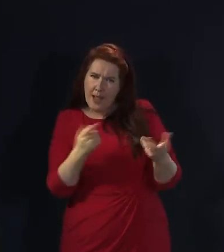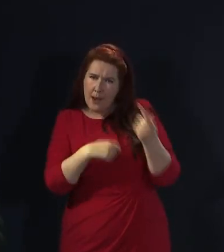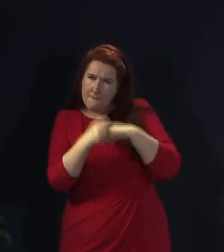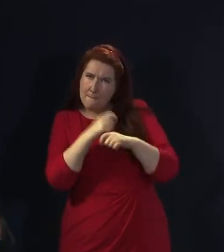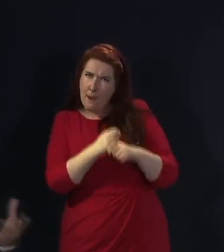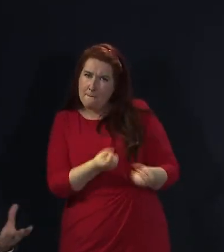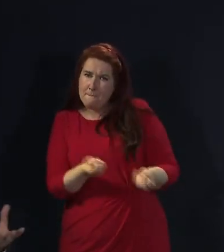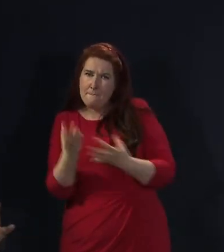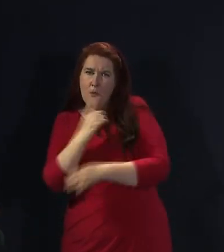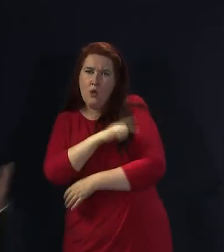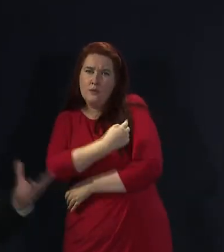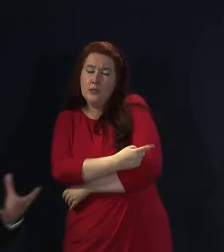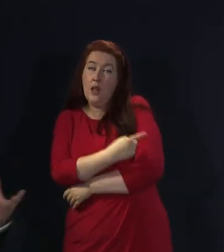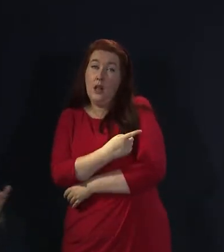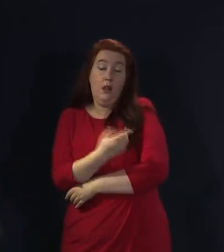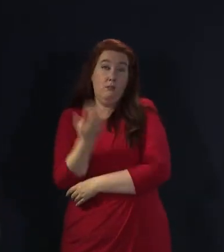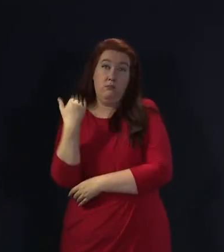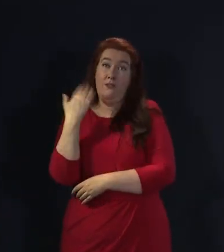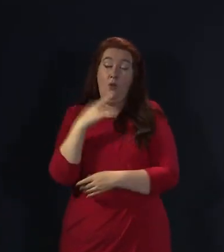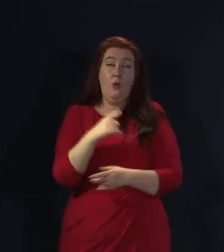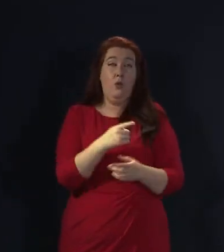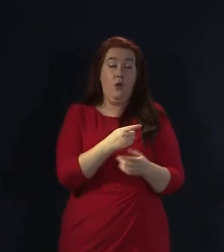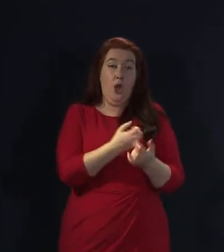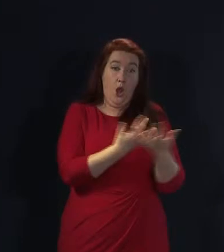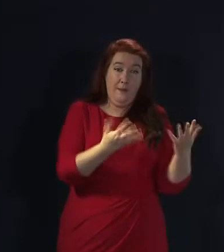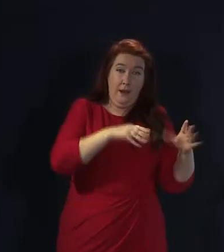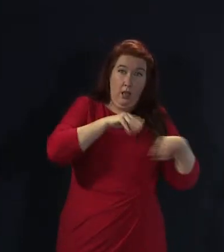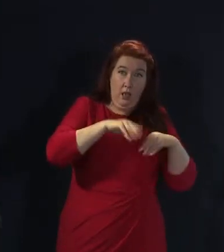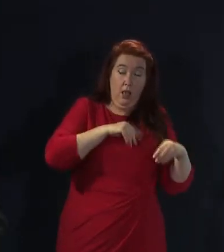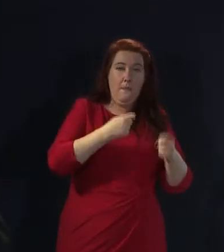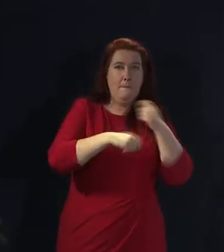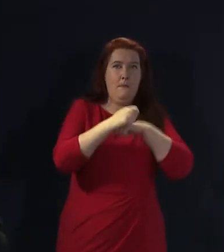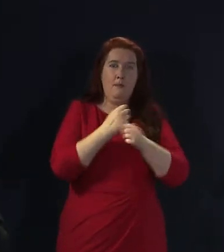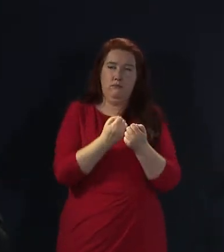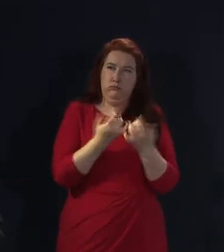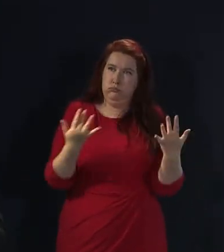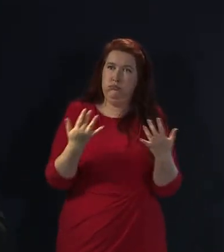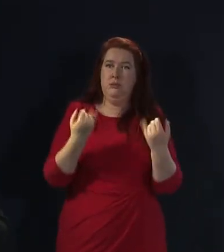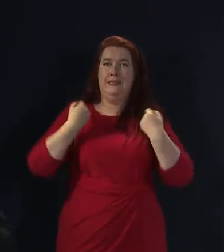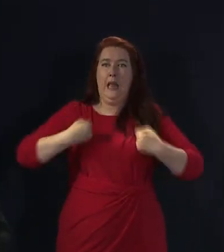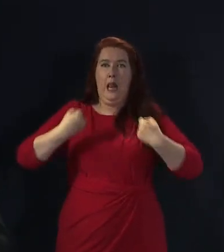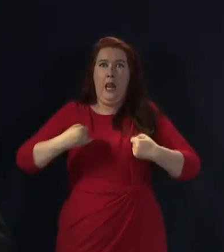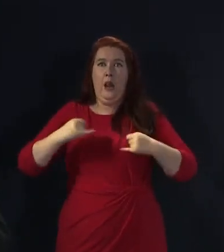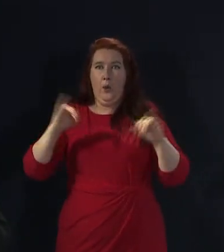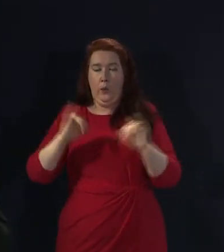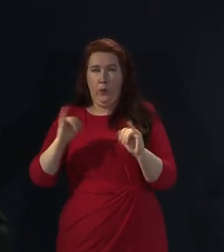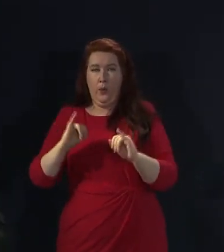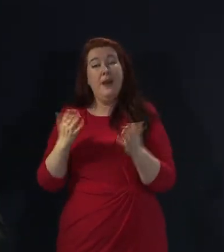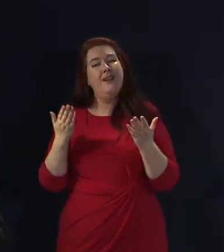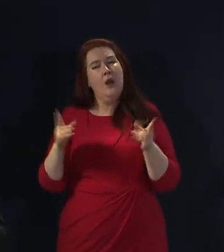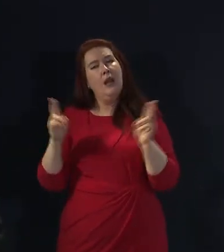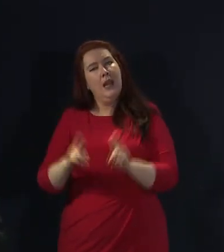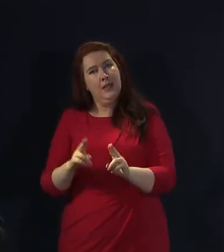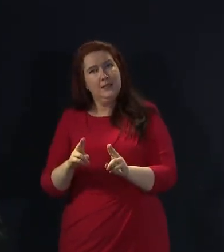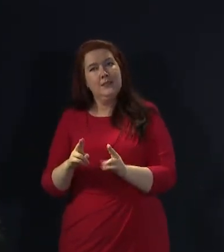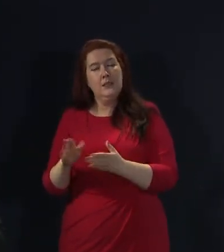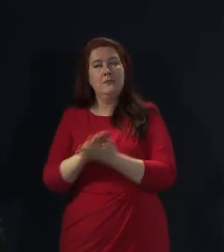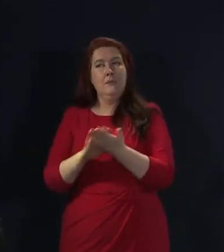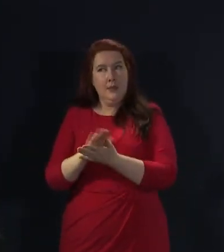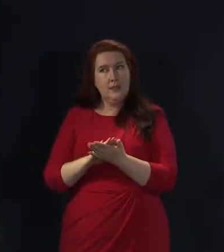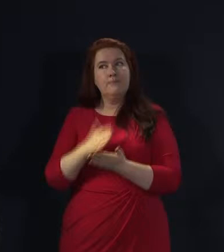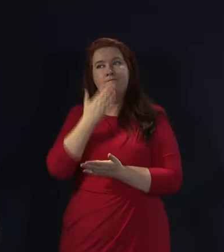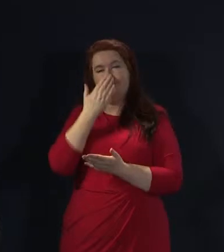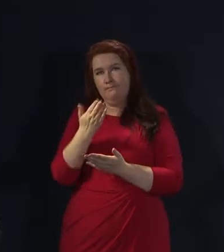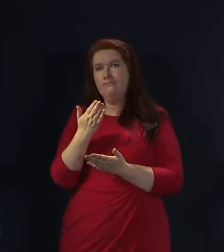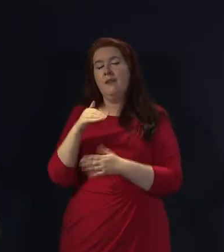link has completely changed between cases and severe disease just now. It allows us to understand much better what impact this is having